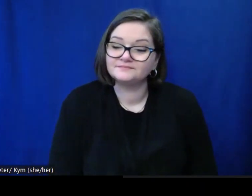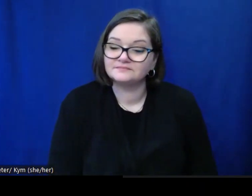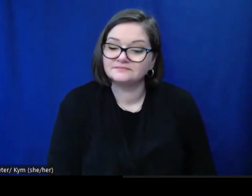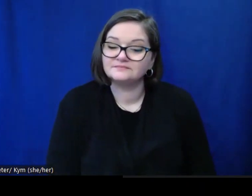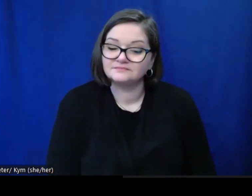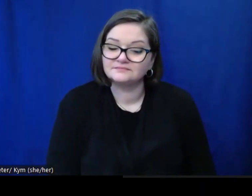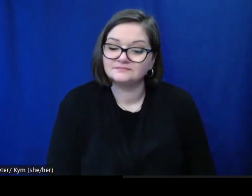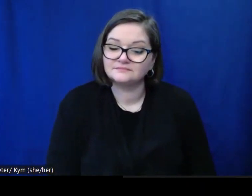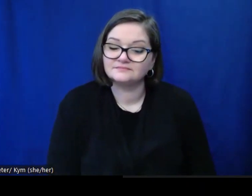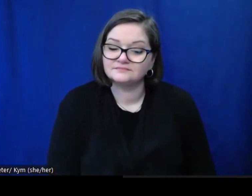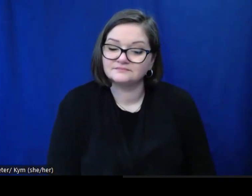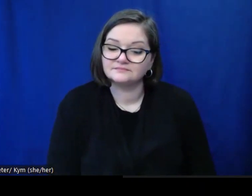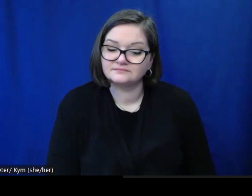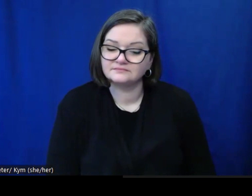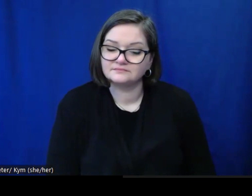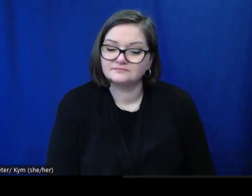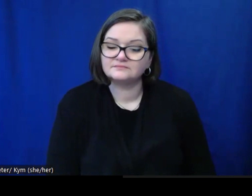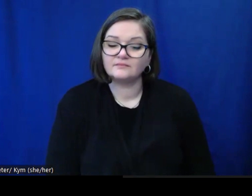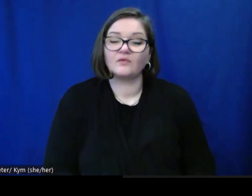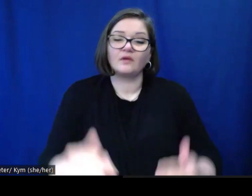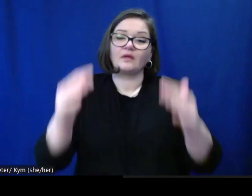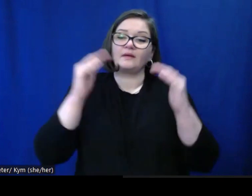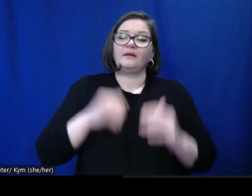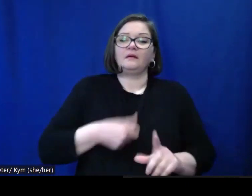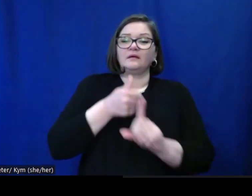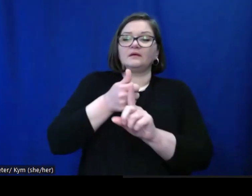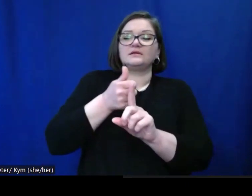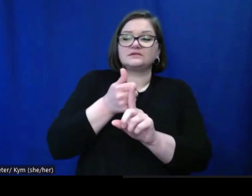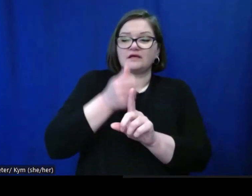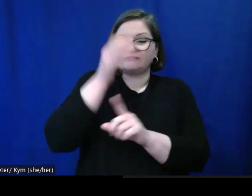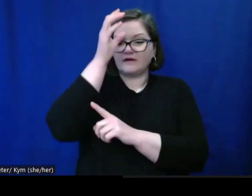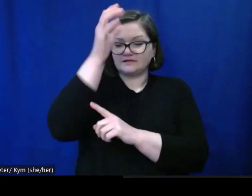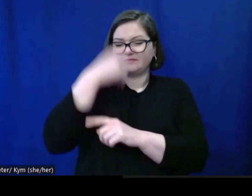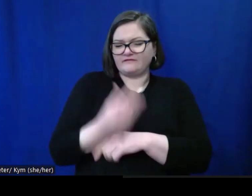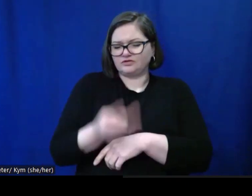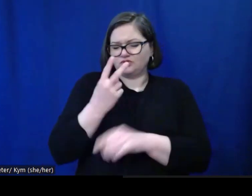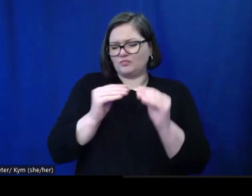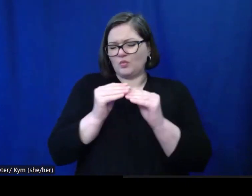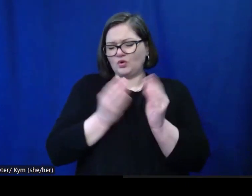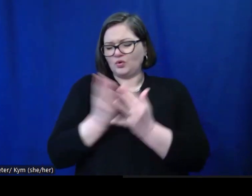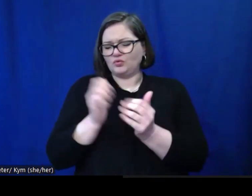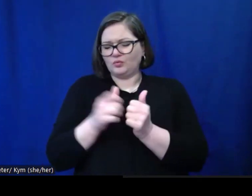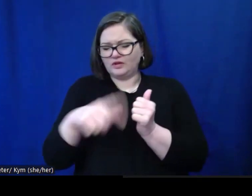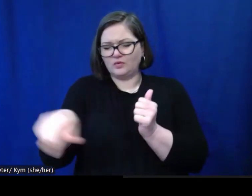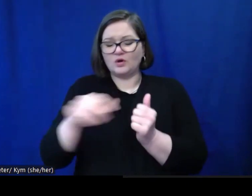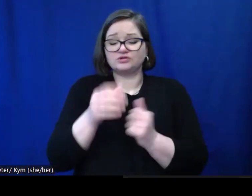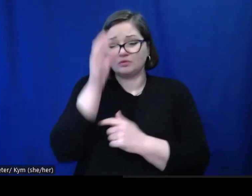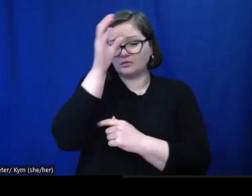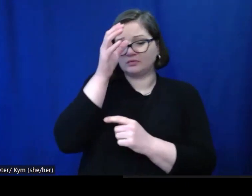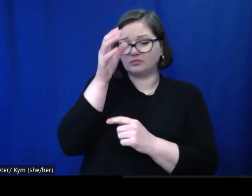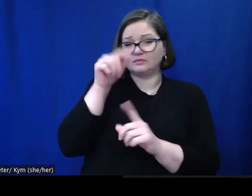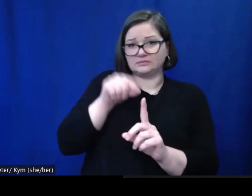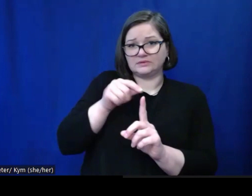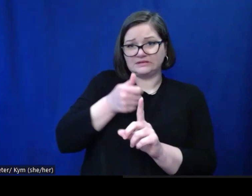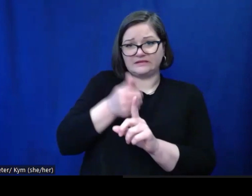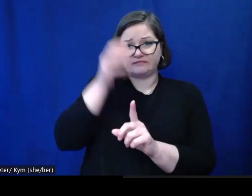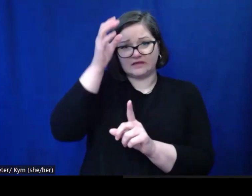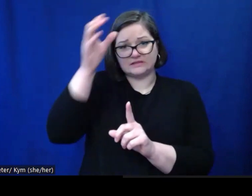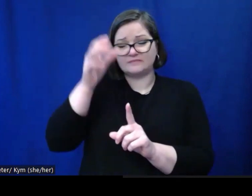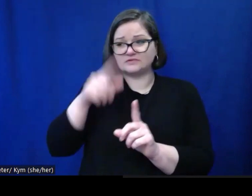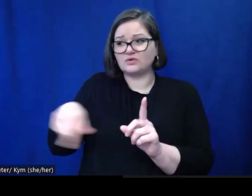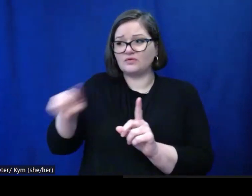So self-concept is another area that I've got two more to go over with you. So self-concept, so these are kids or adolescents who come in with